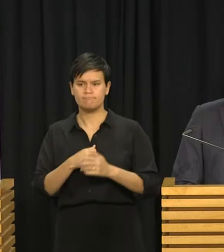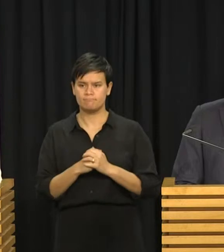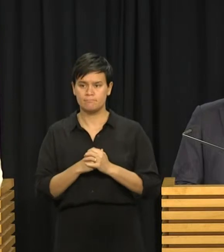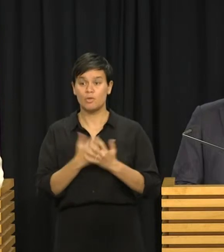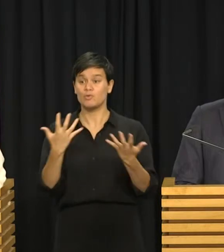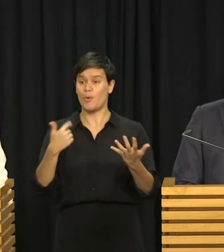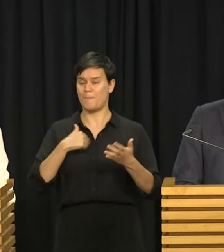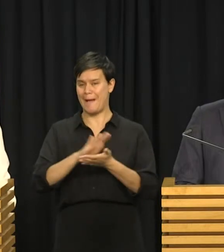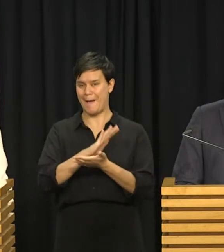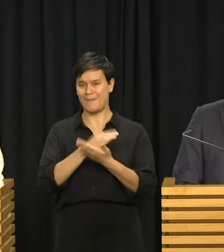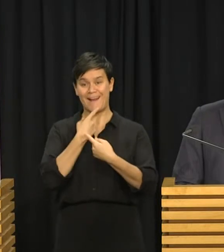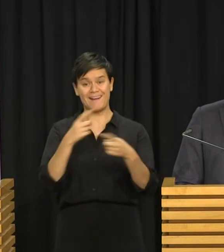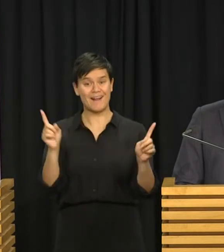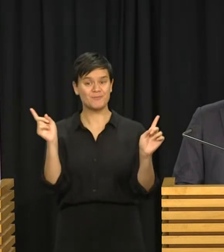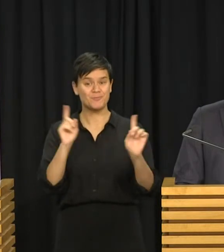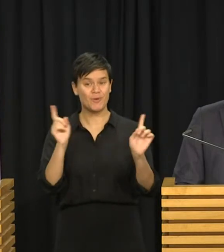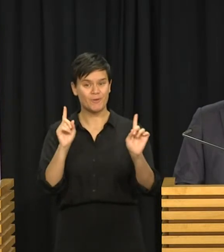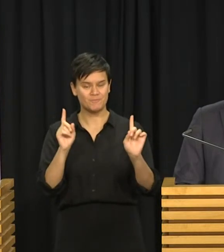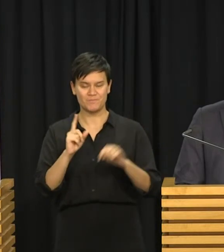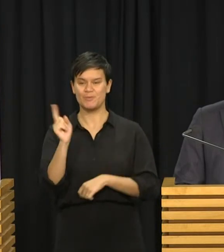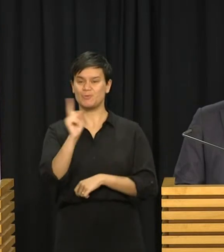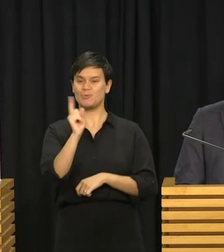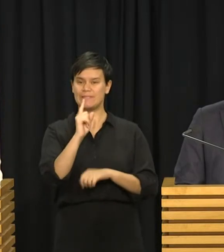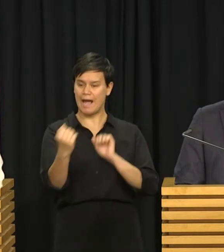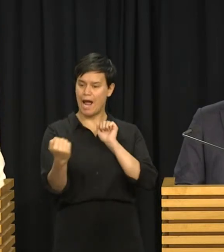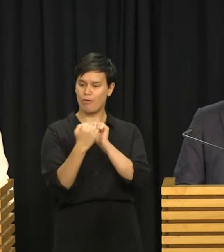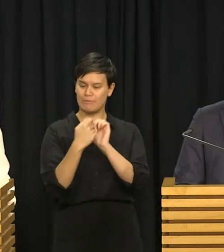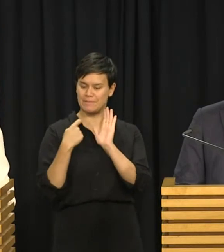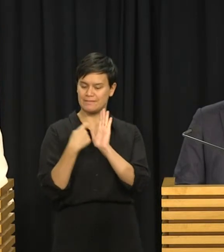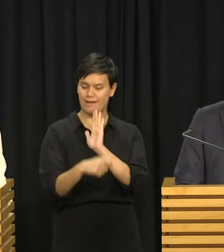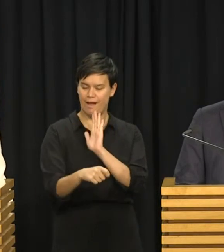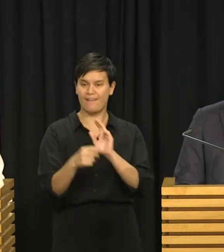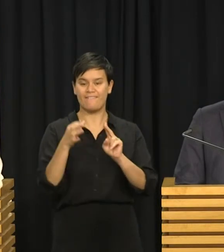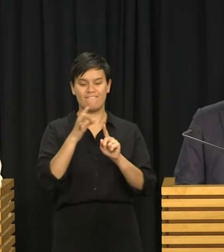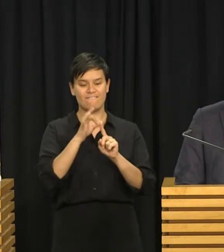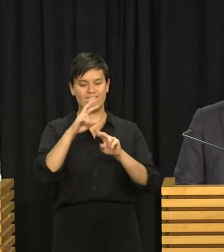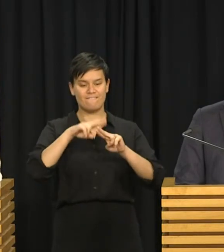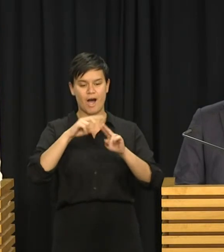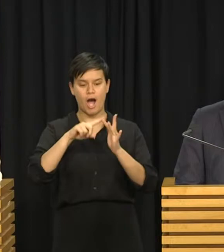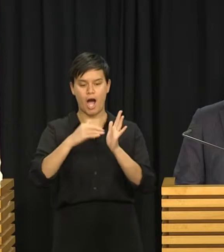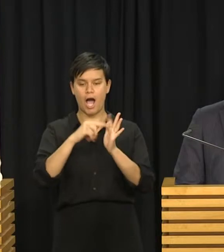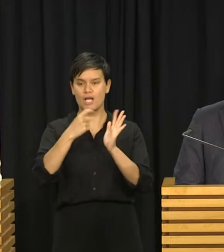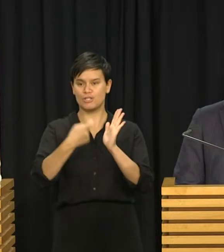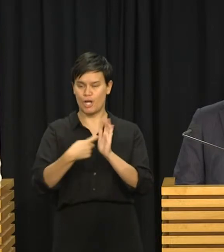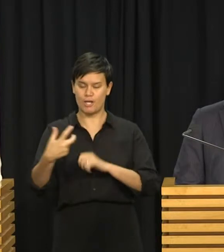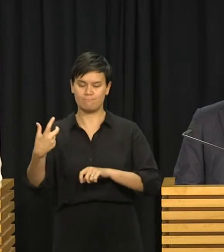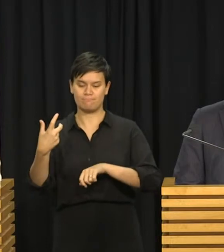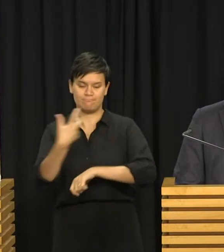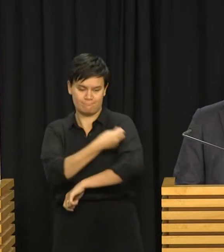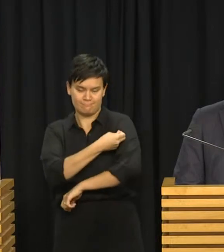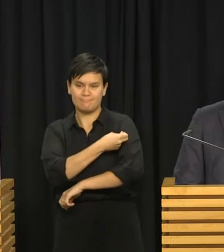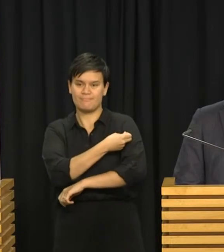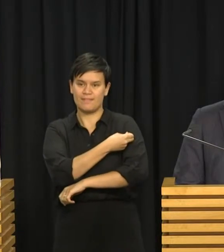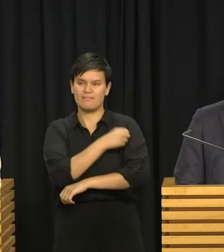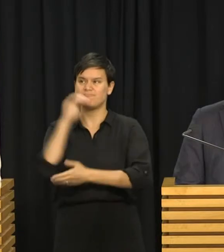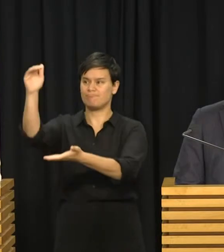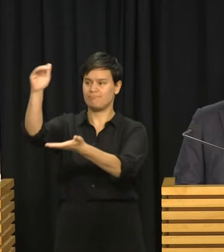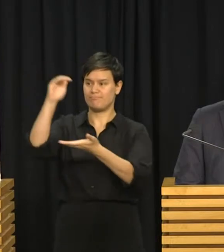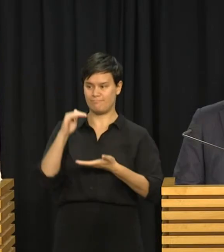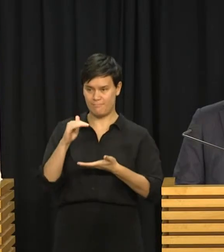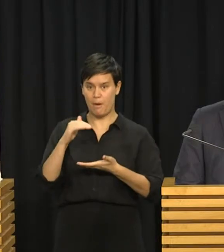that today we have signed an advance purchase agreement with Fisa for an additional 8.5 million doses of the